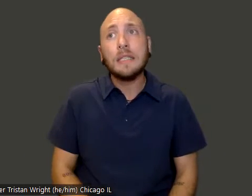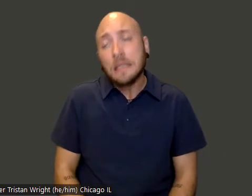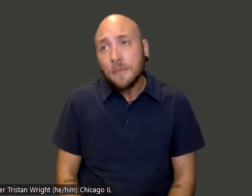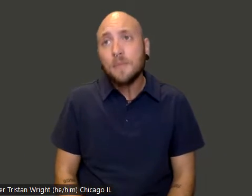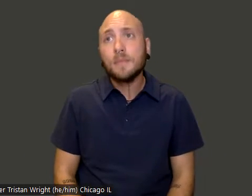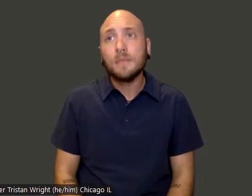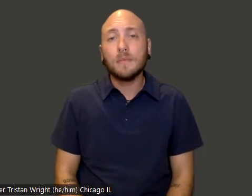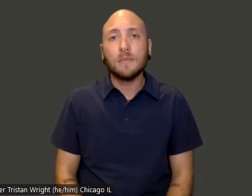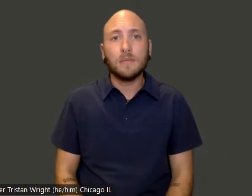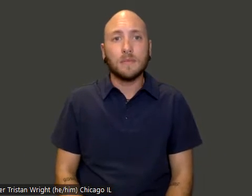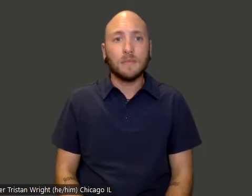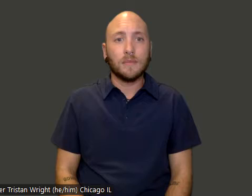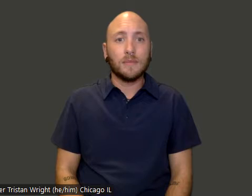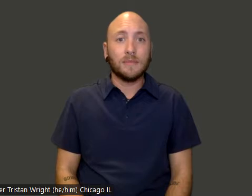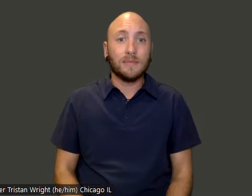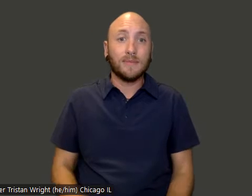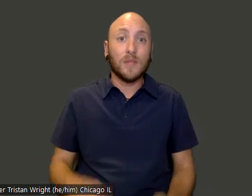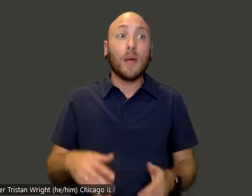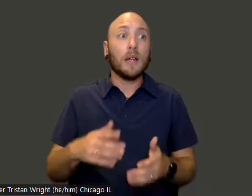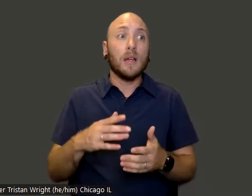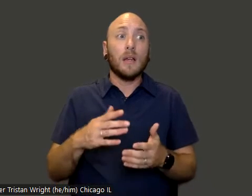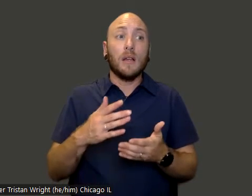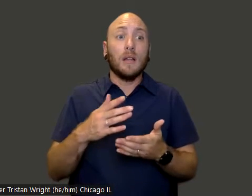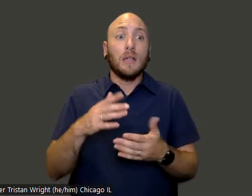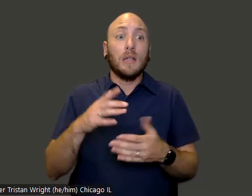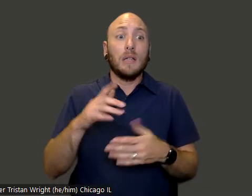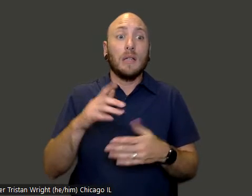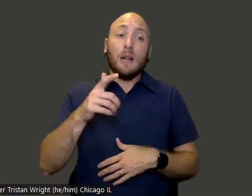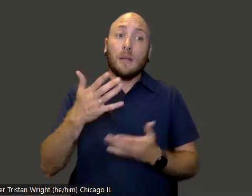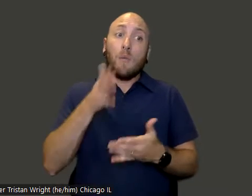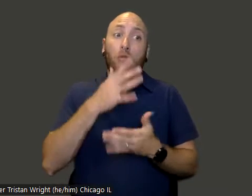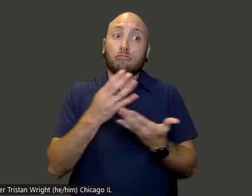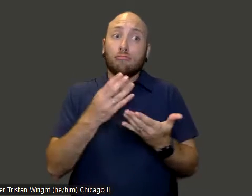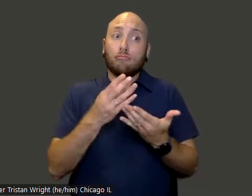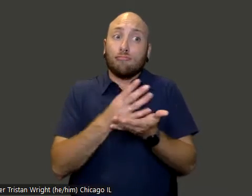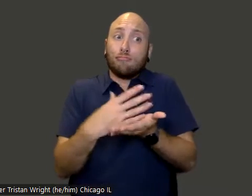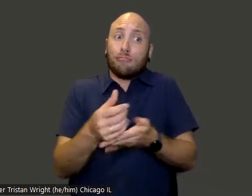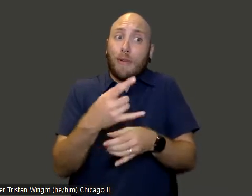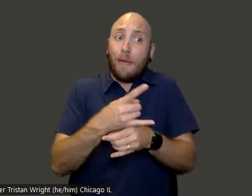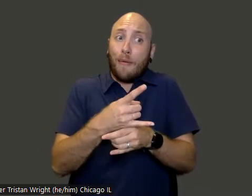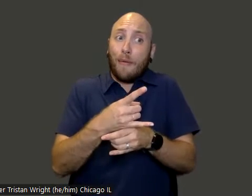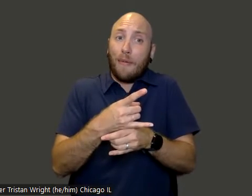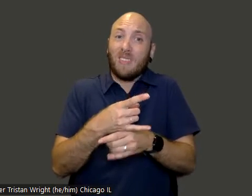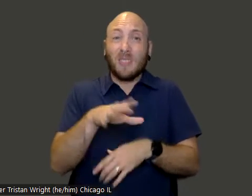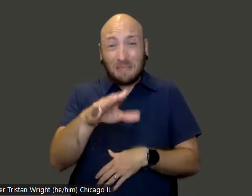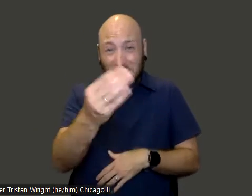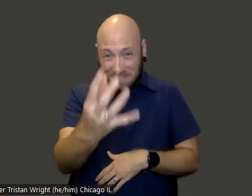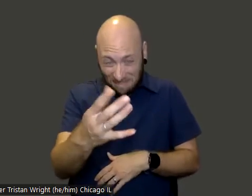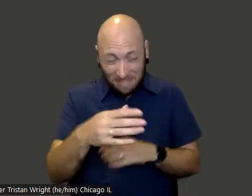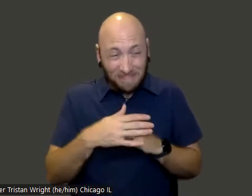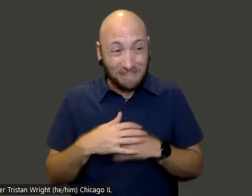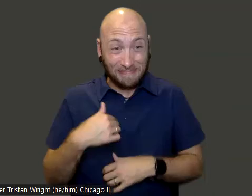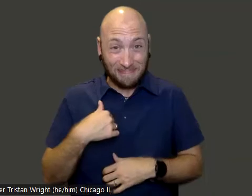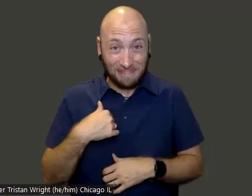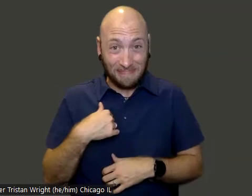I'm not going to have alcohol. And untreated alcoholism is not a good look on me. I'm not comfortable